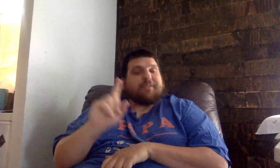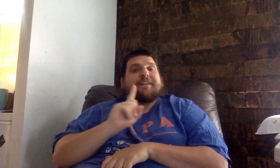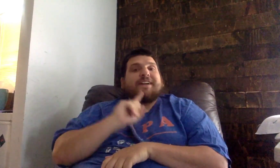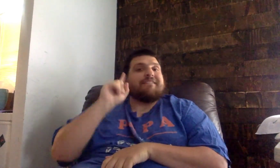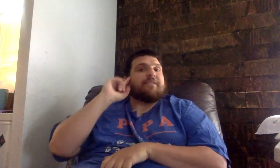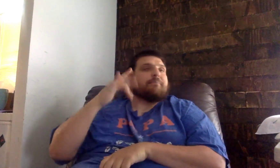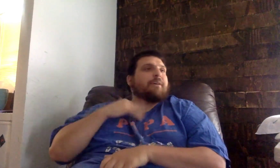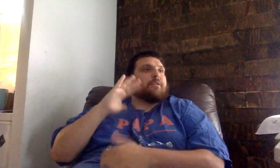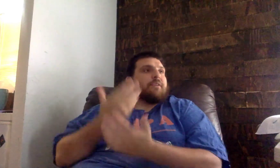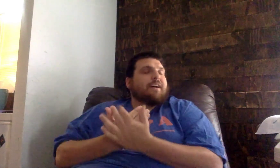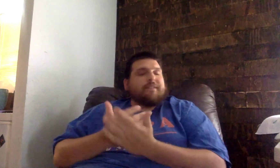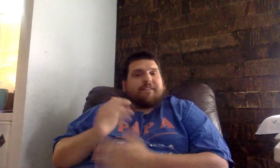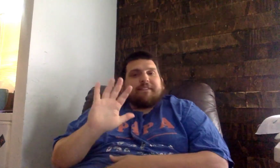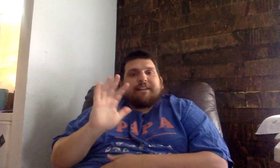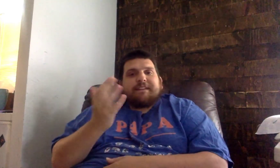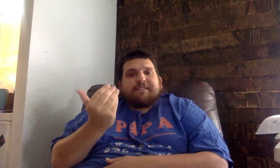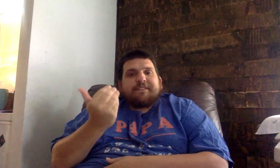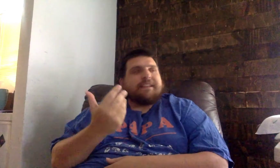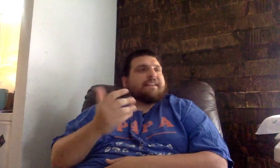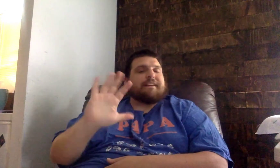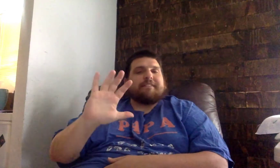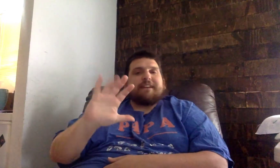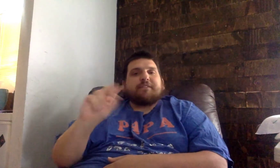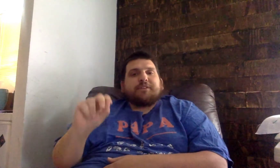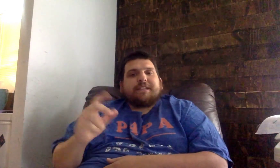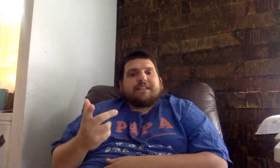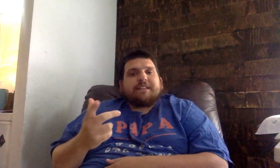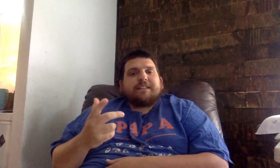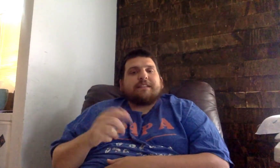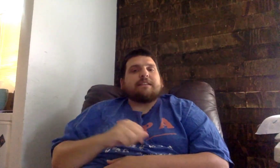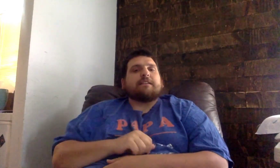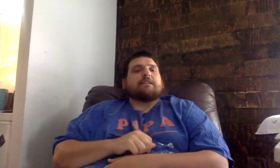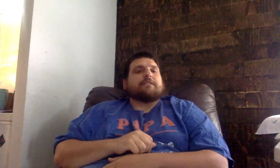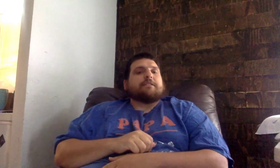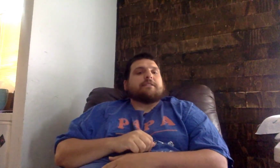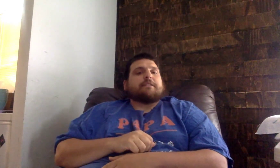5? No. They'll probably arrive at 5:15 or 5:30.